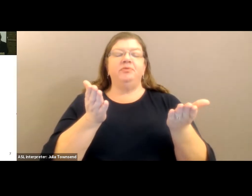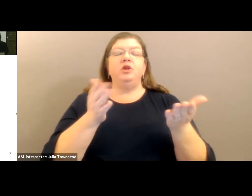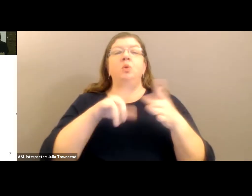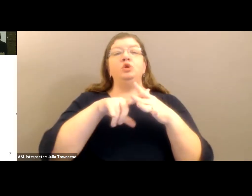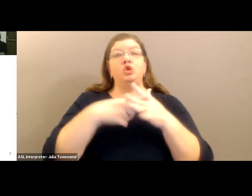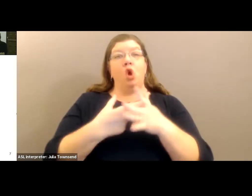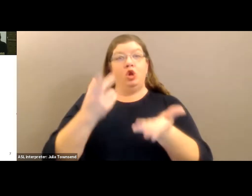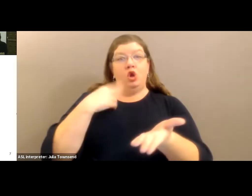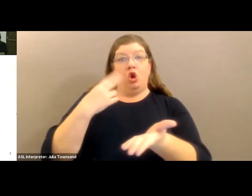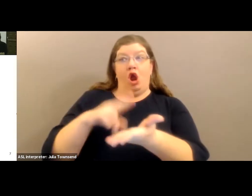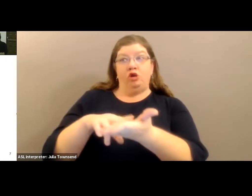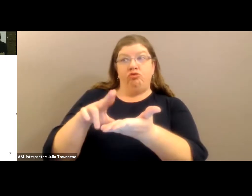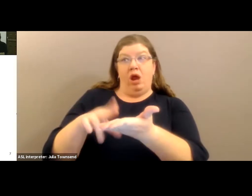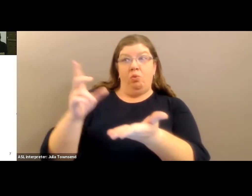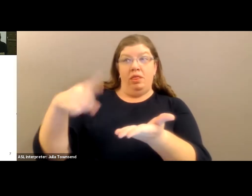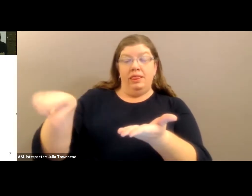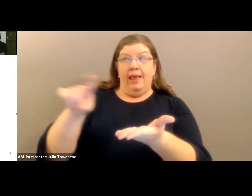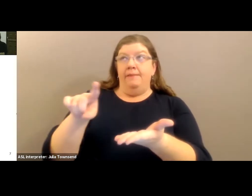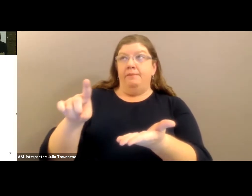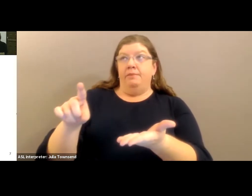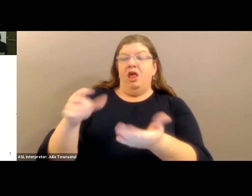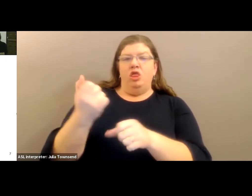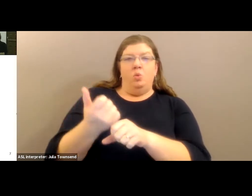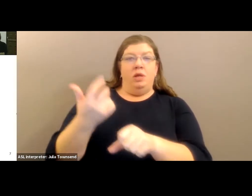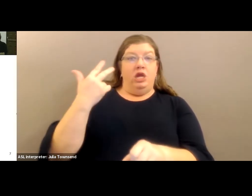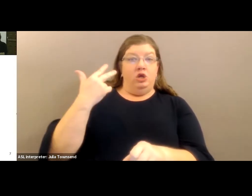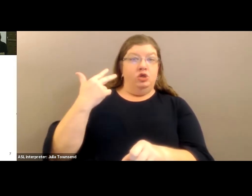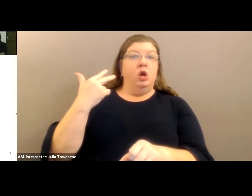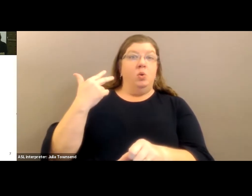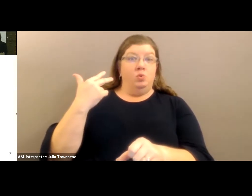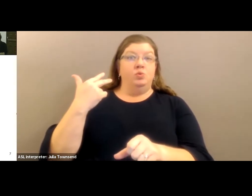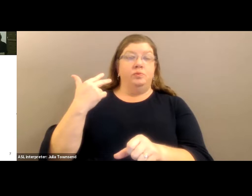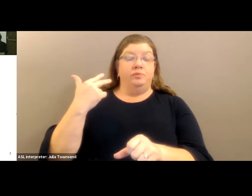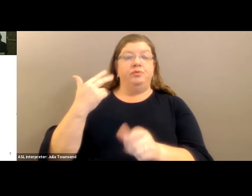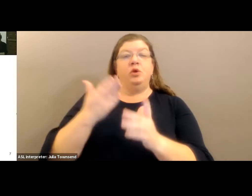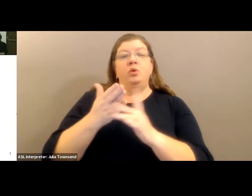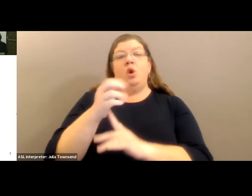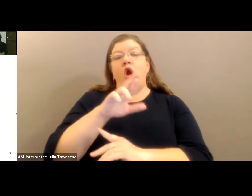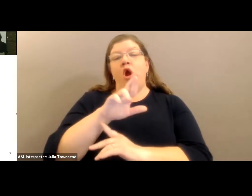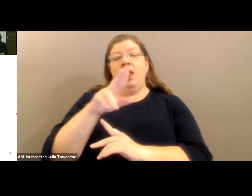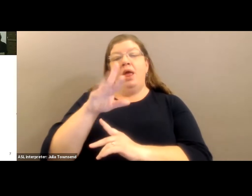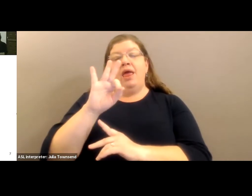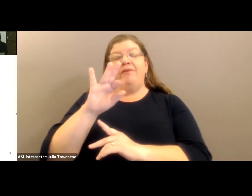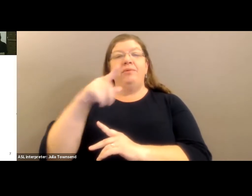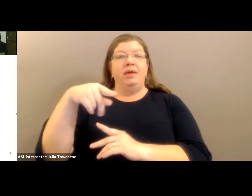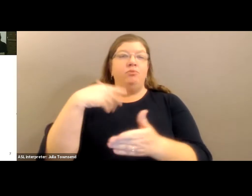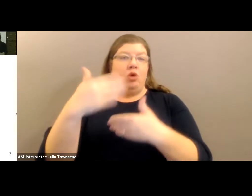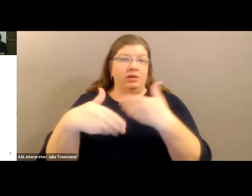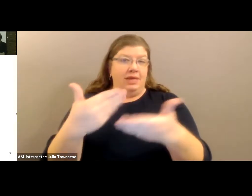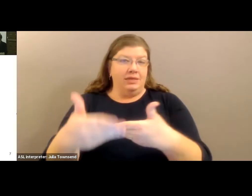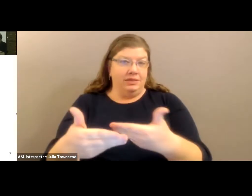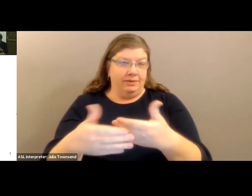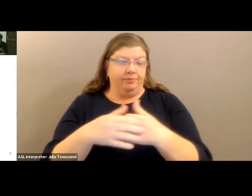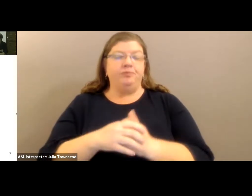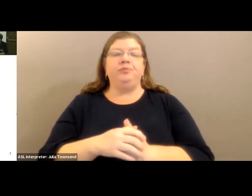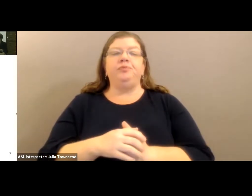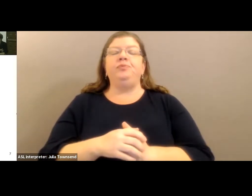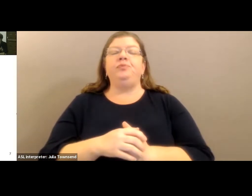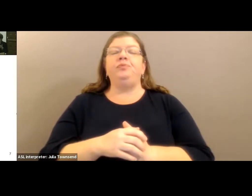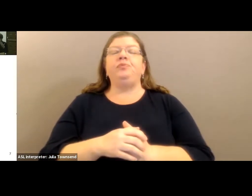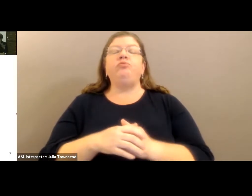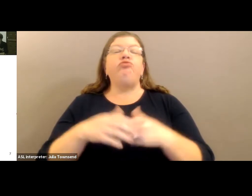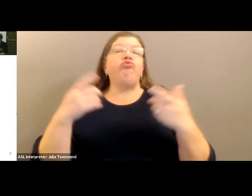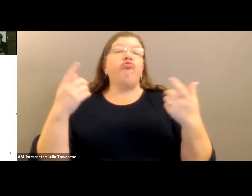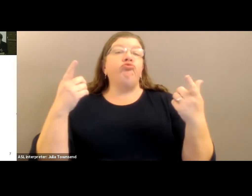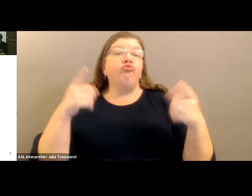our contract with them 3 years ago through the RFP process. So what